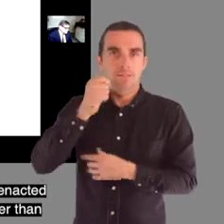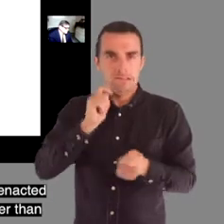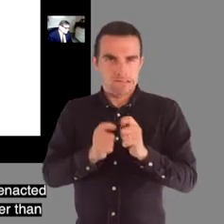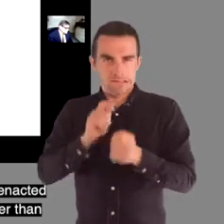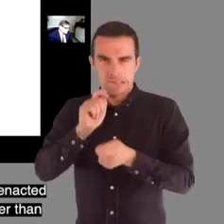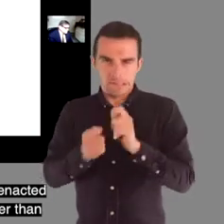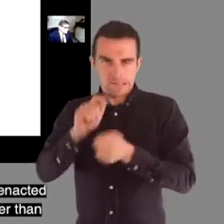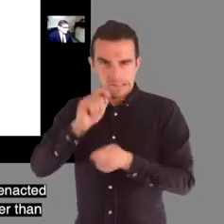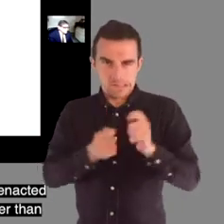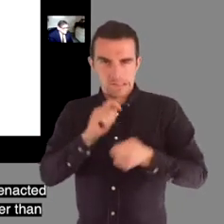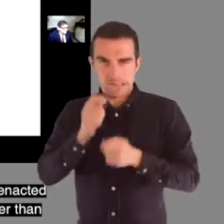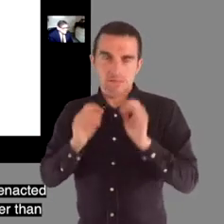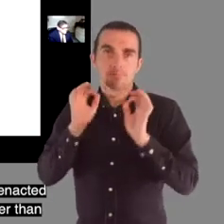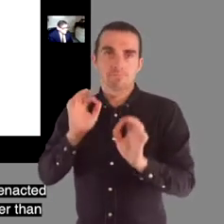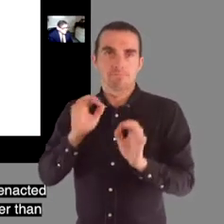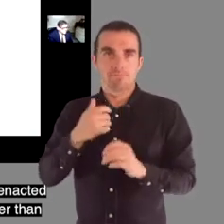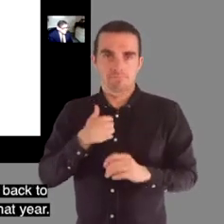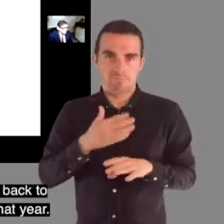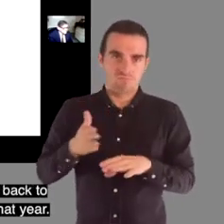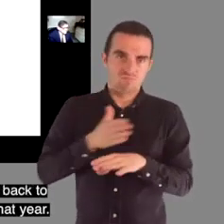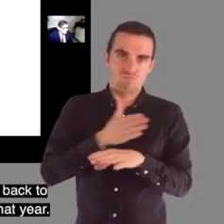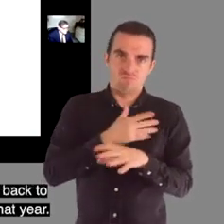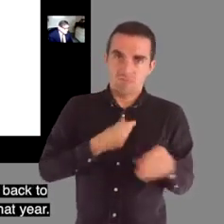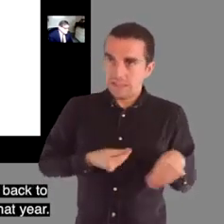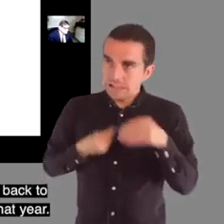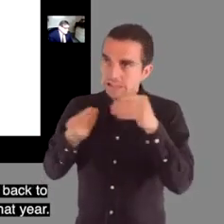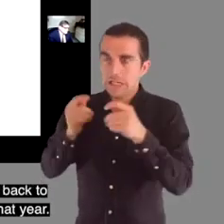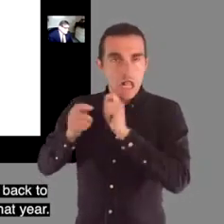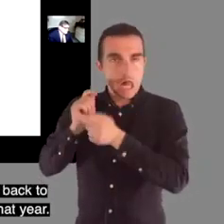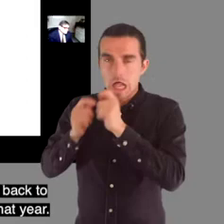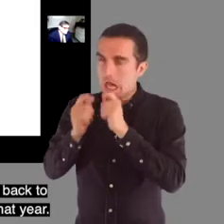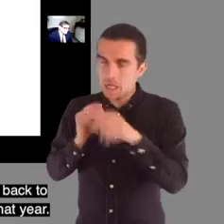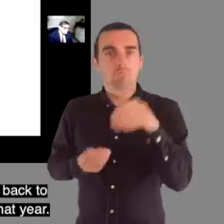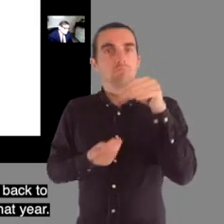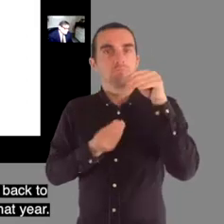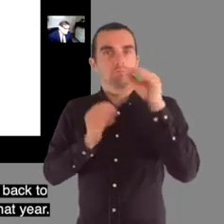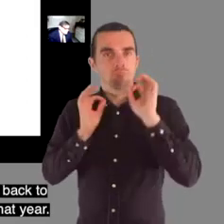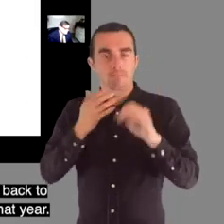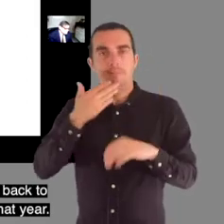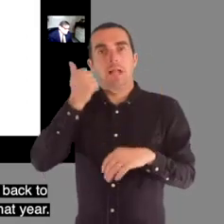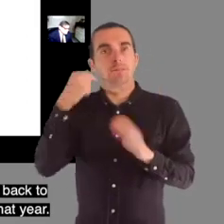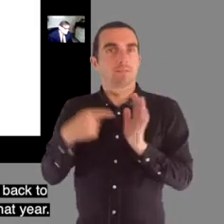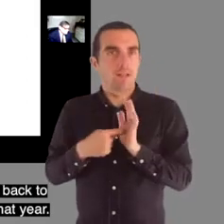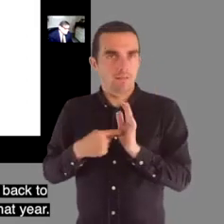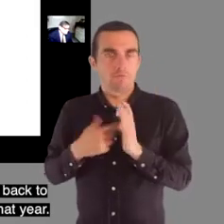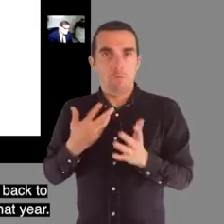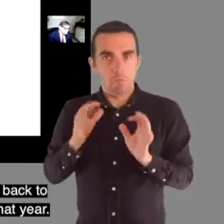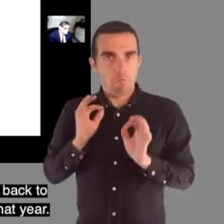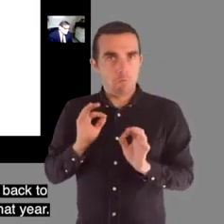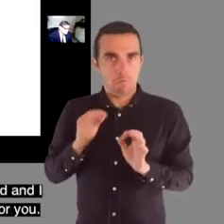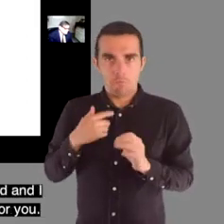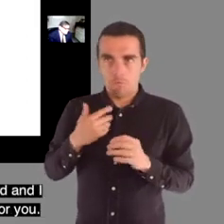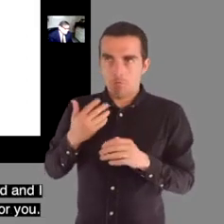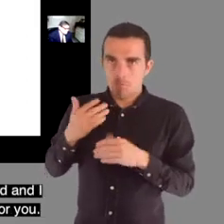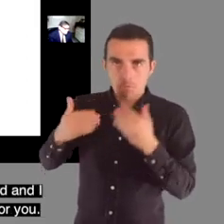2019, it was really much better than it was when it had been brought back to the House of Commons earlier